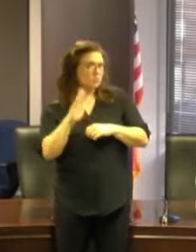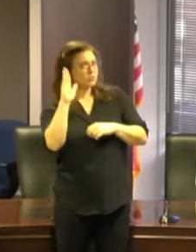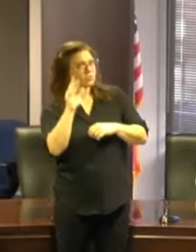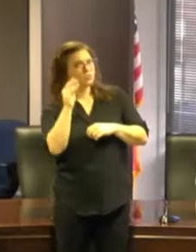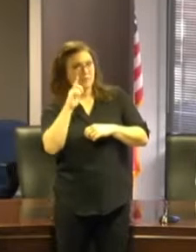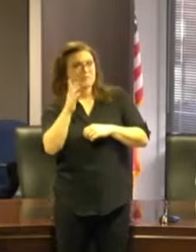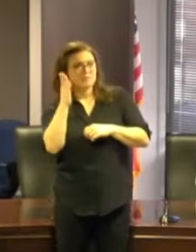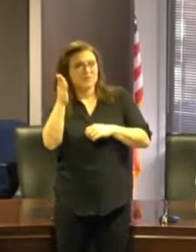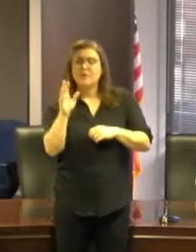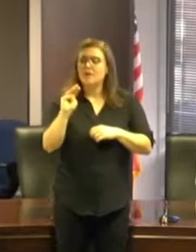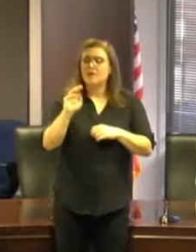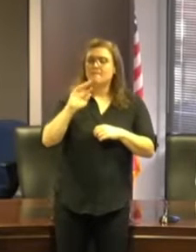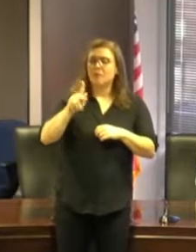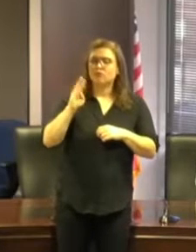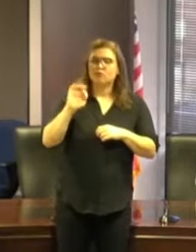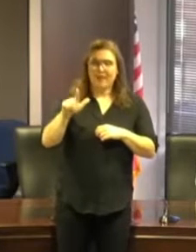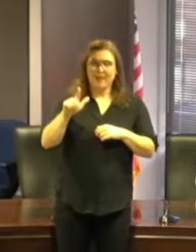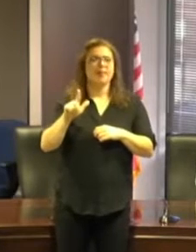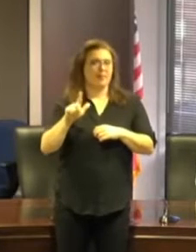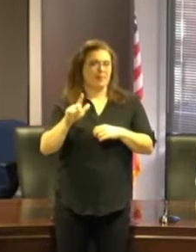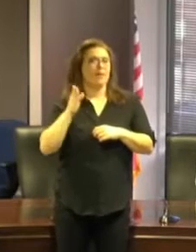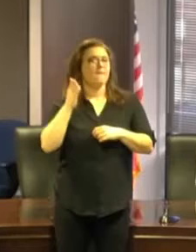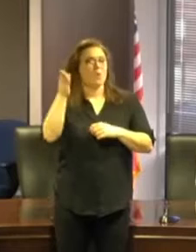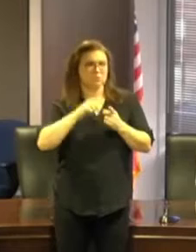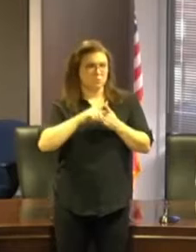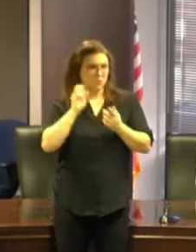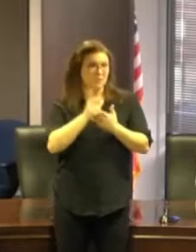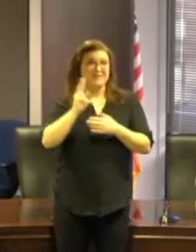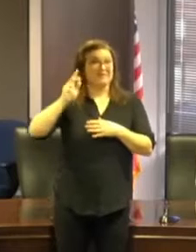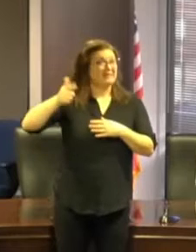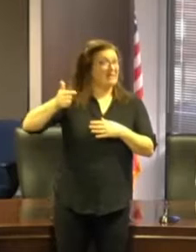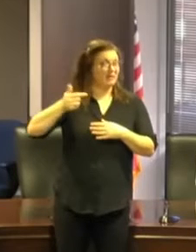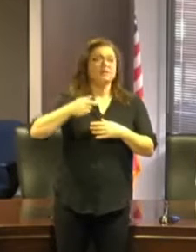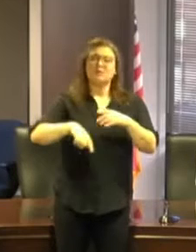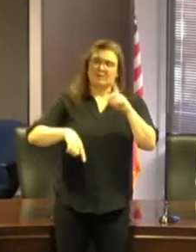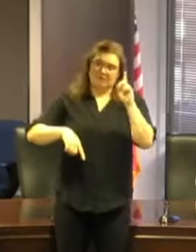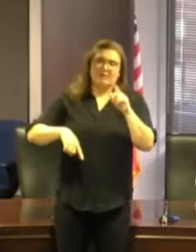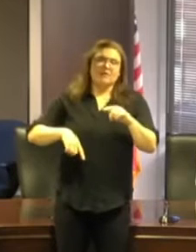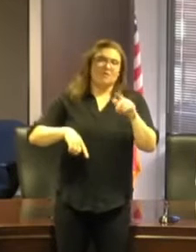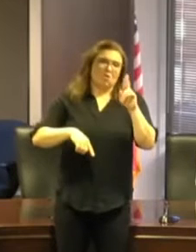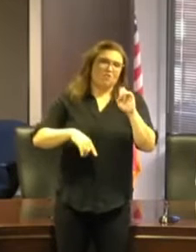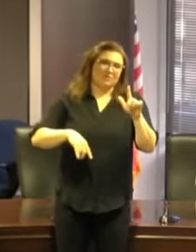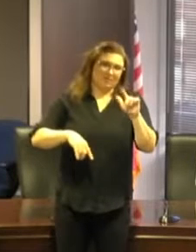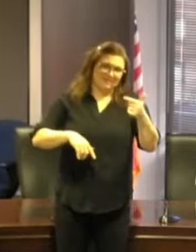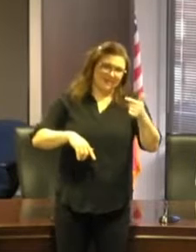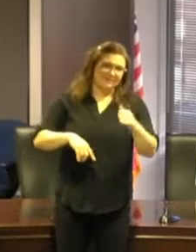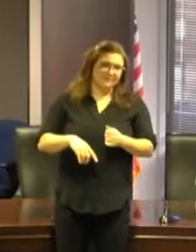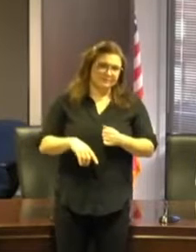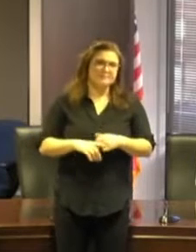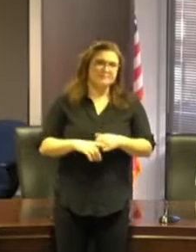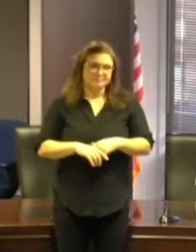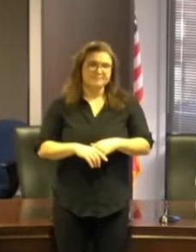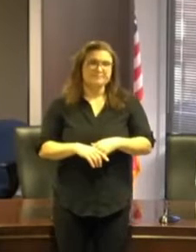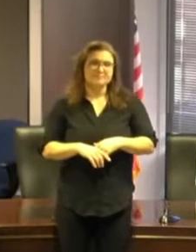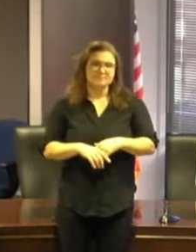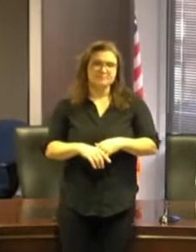Mark Trail has made the motion for approval. Is there a second? Second. There has been a